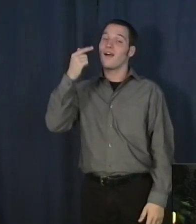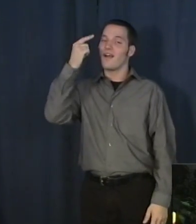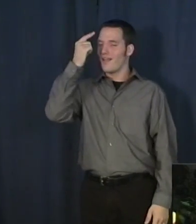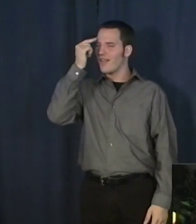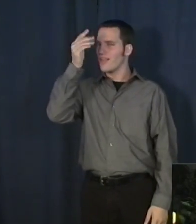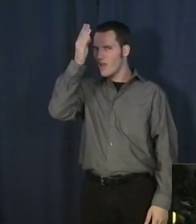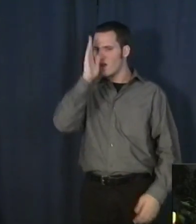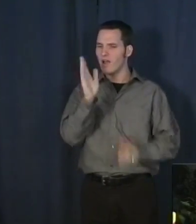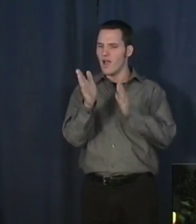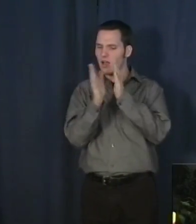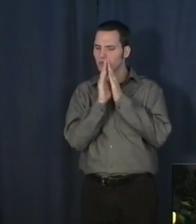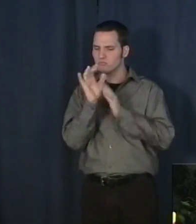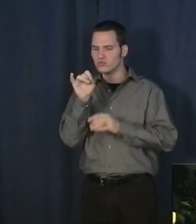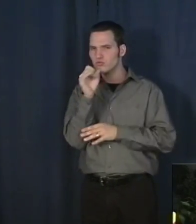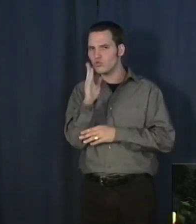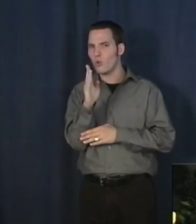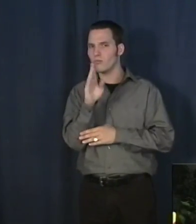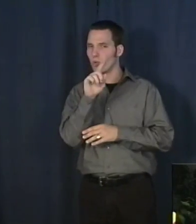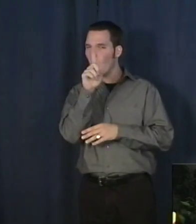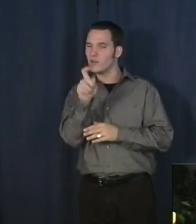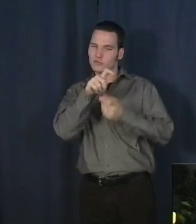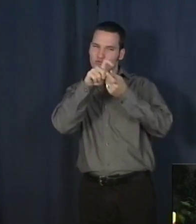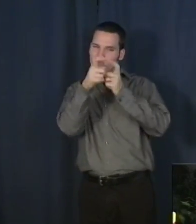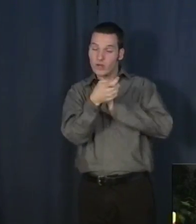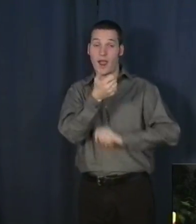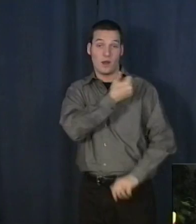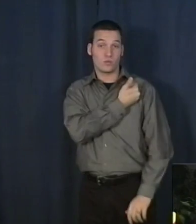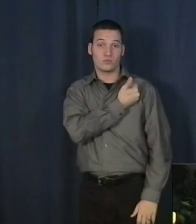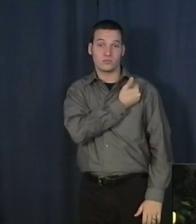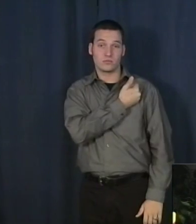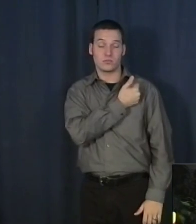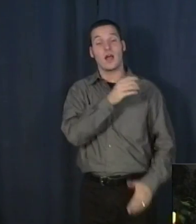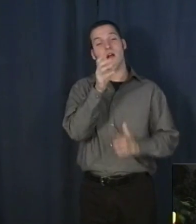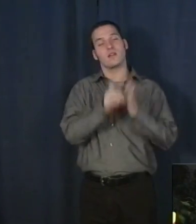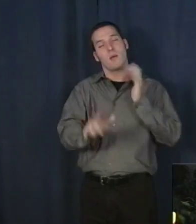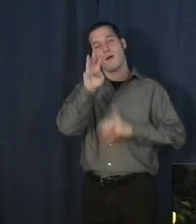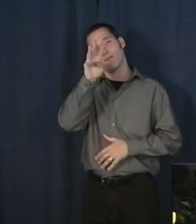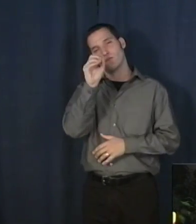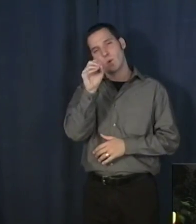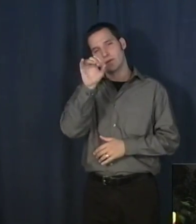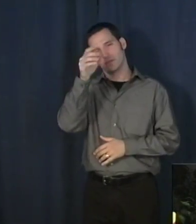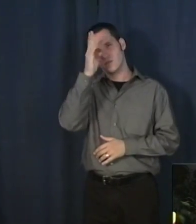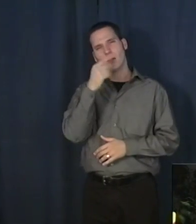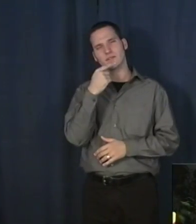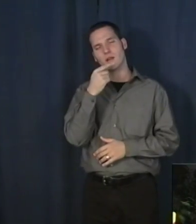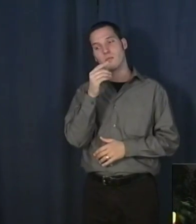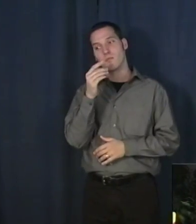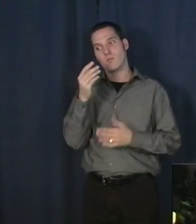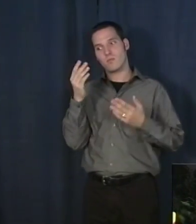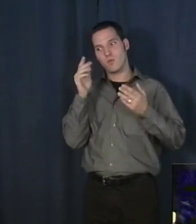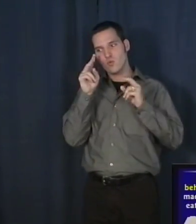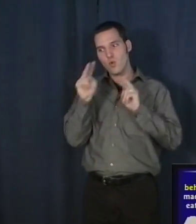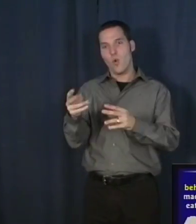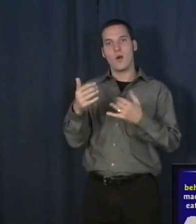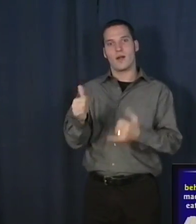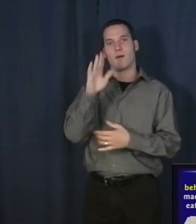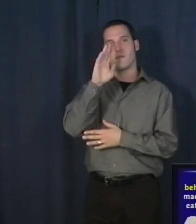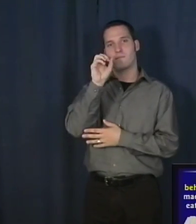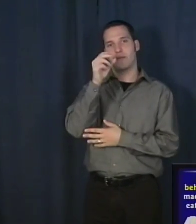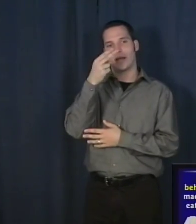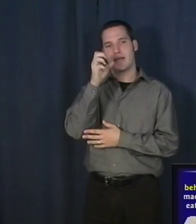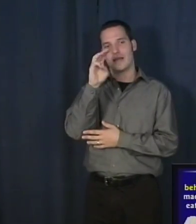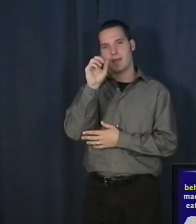I think God's asking Job these questions to change Job's attitude. We come to chapter 40, and God said, behold now